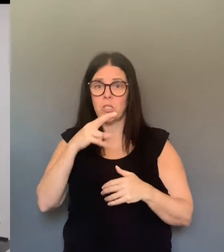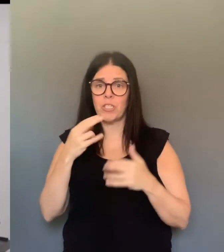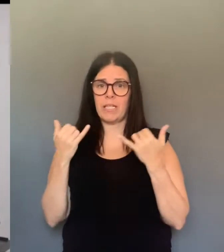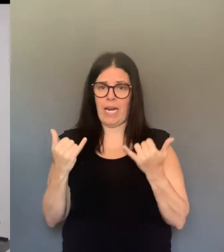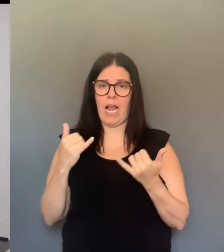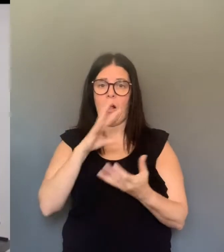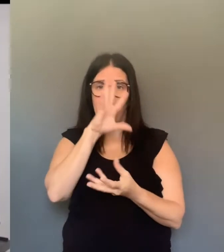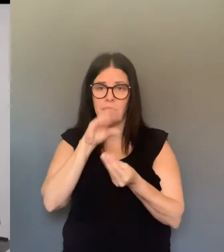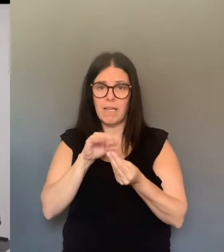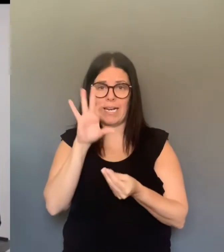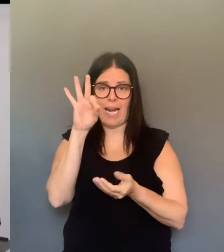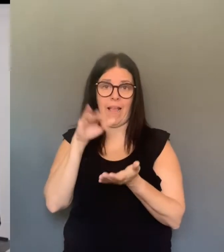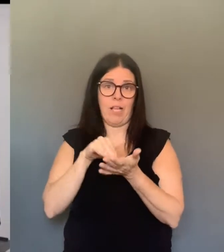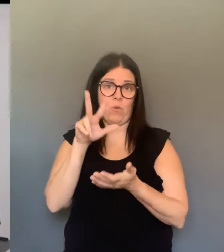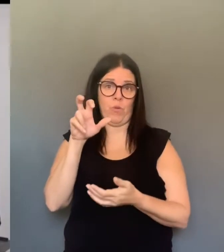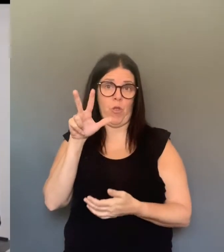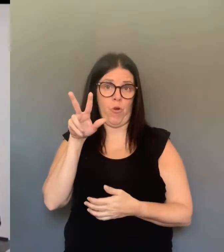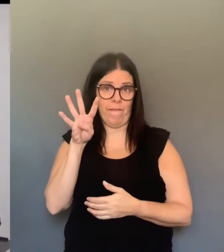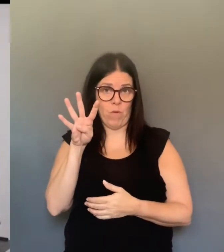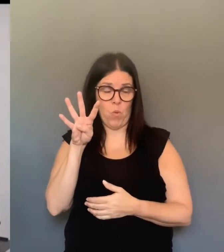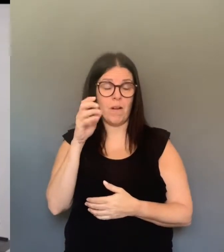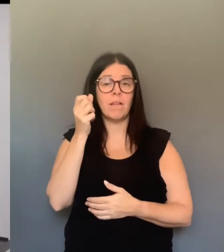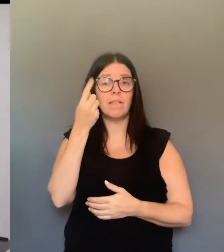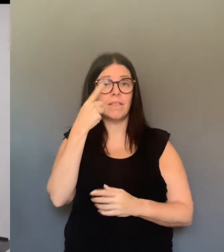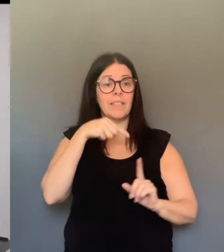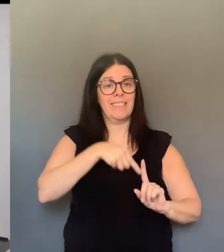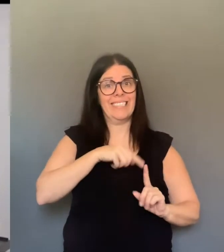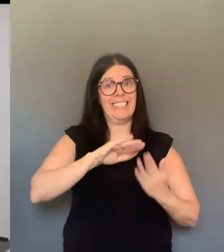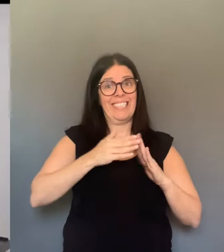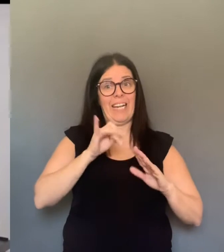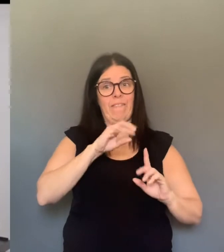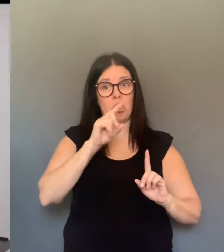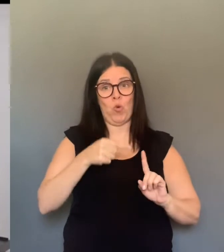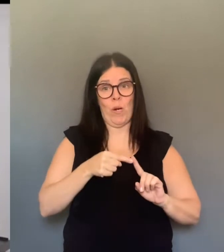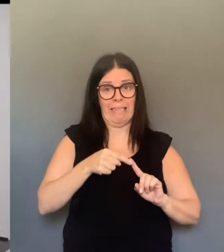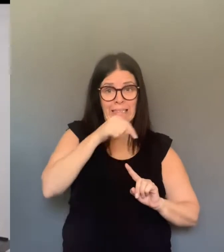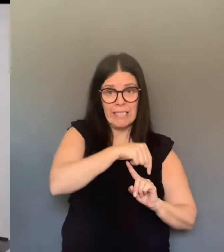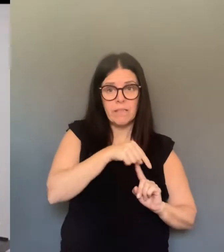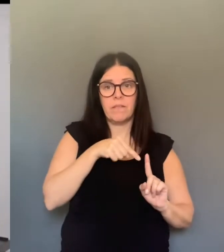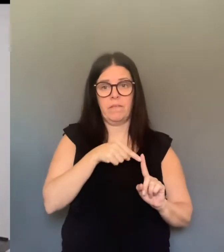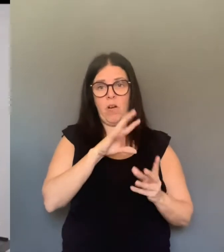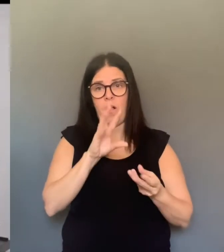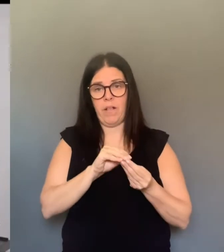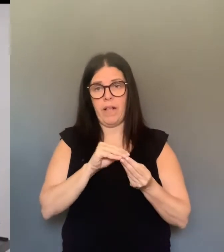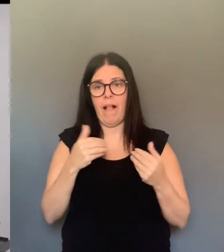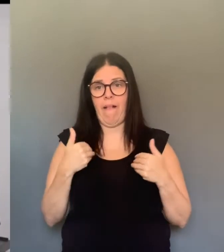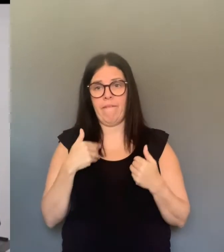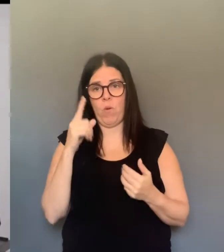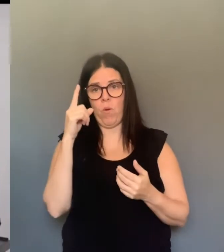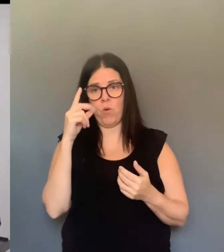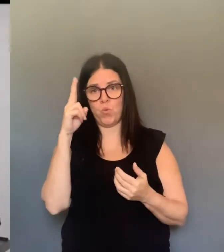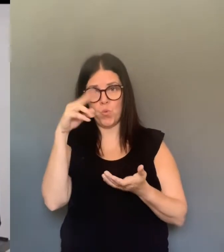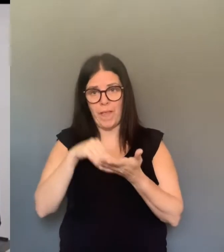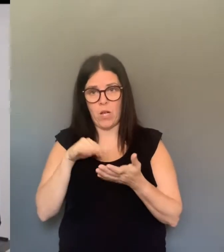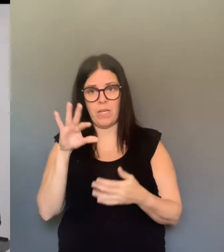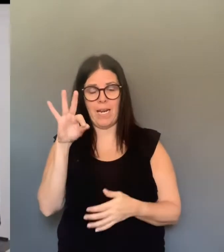in Windsor-Essex, and we now have 3 COVID-19 outbreaks in long-term care homes.